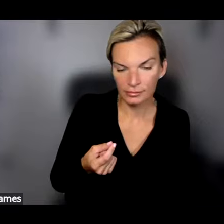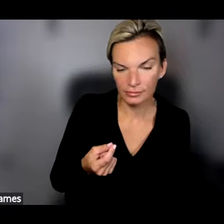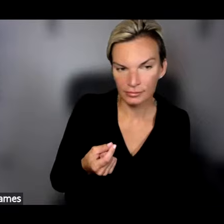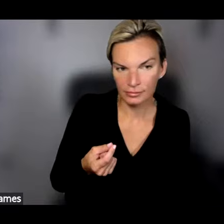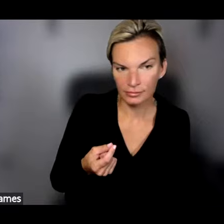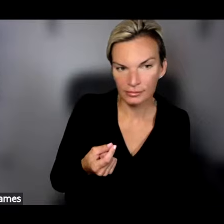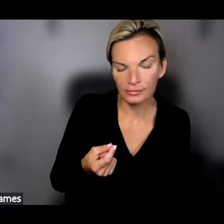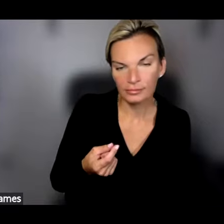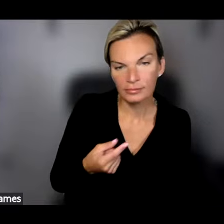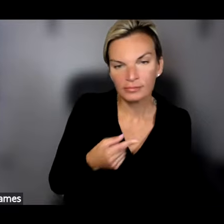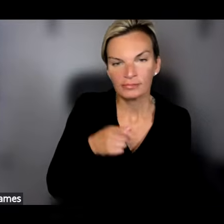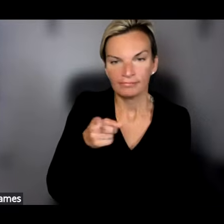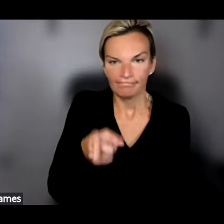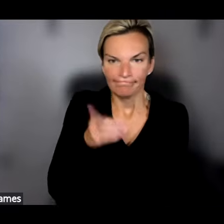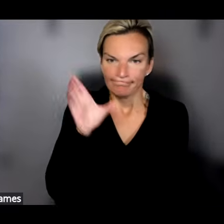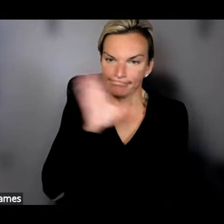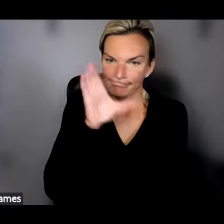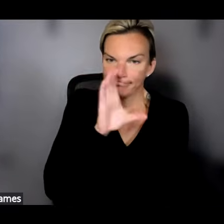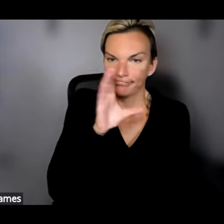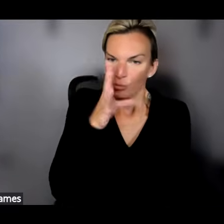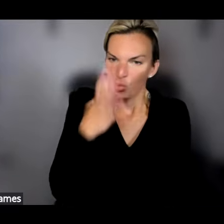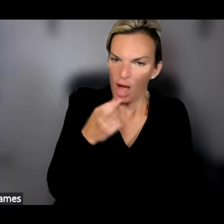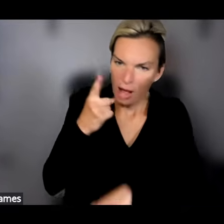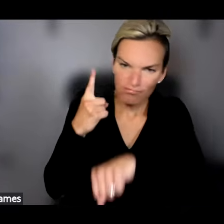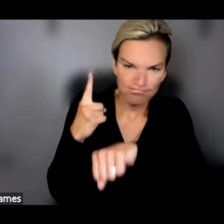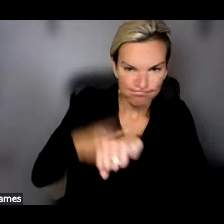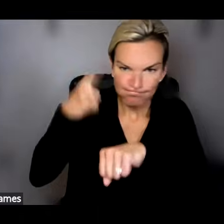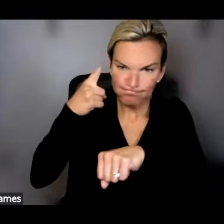punished essentially, or,